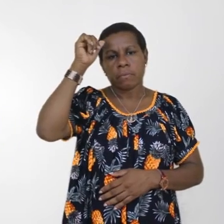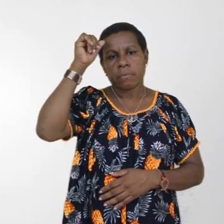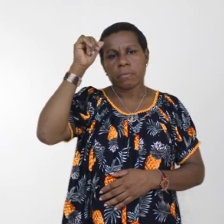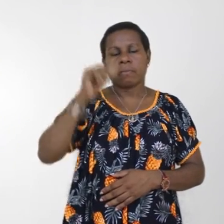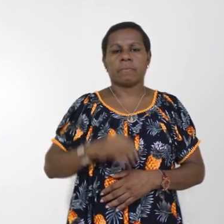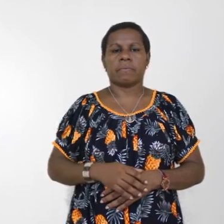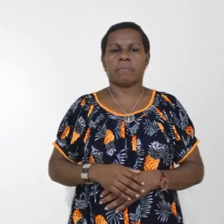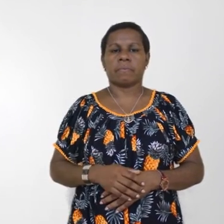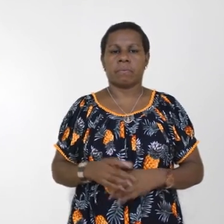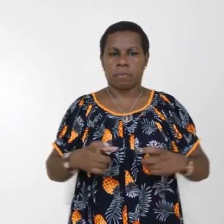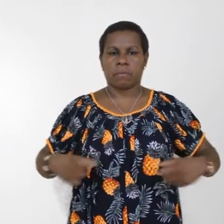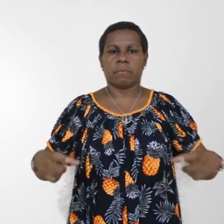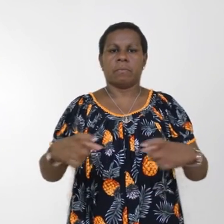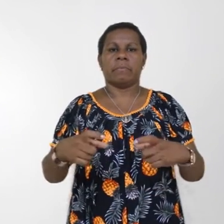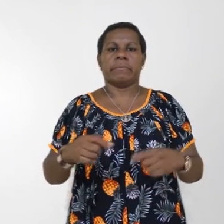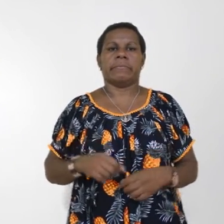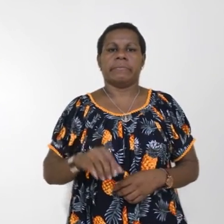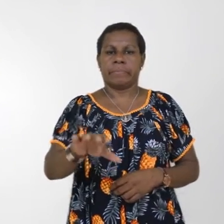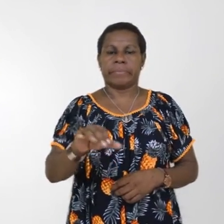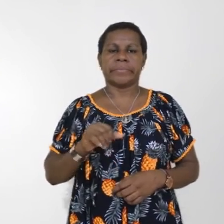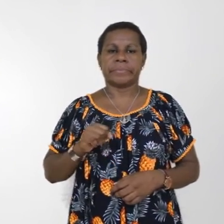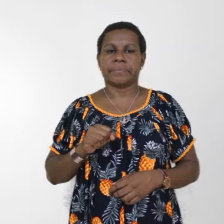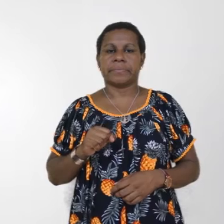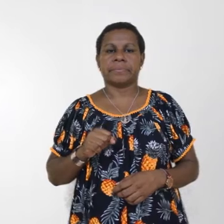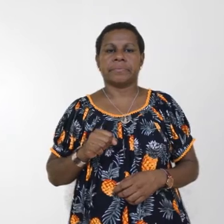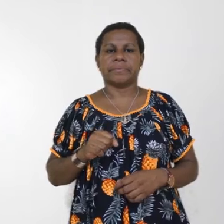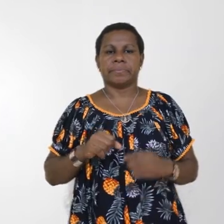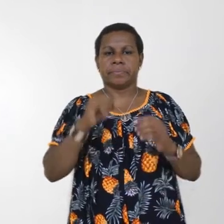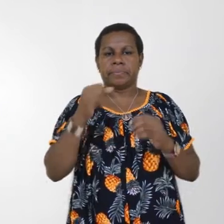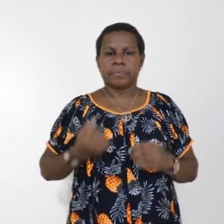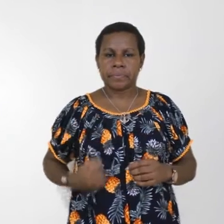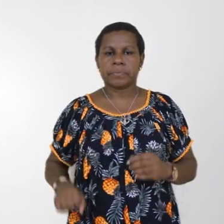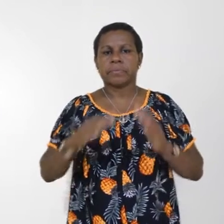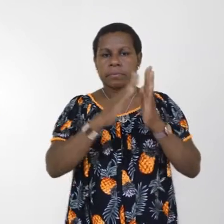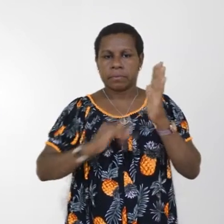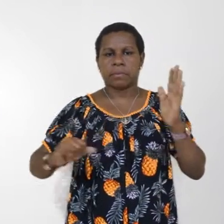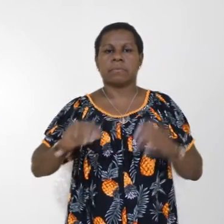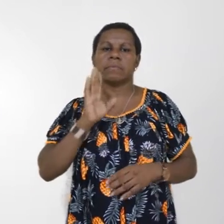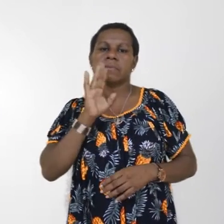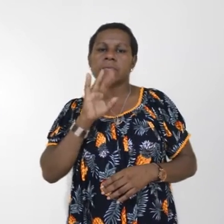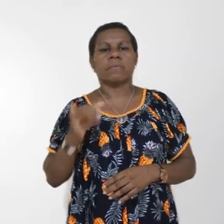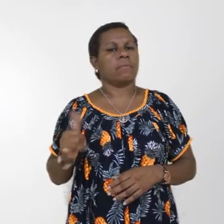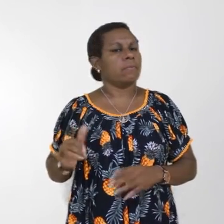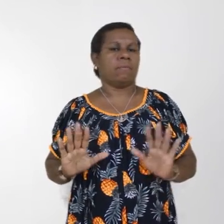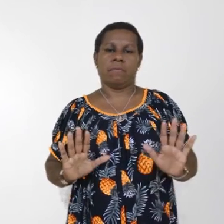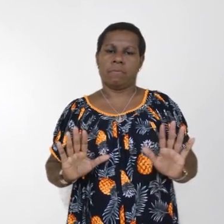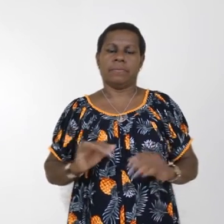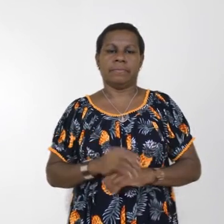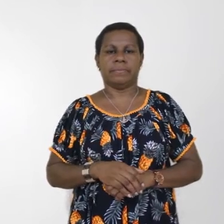community belong you i bin kisim bagarapini's long Lenslide long before or no guard. Display survey